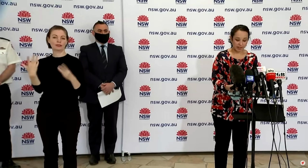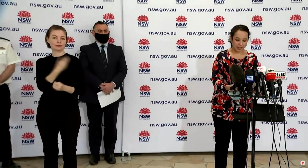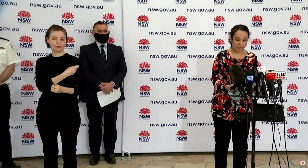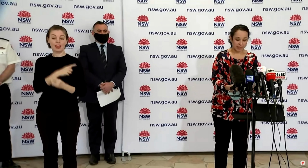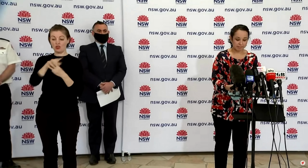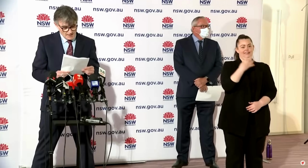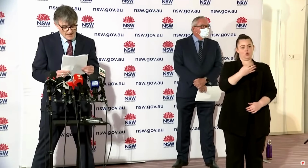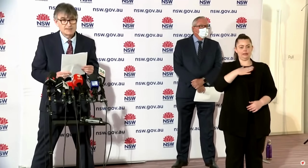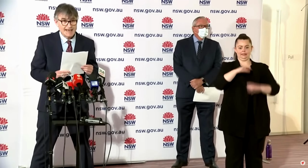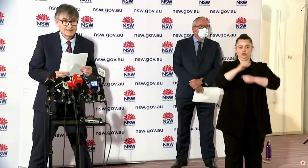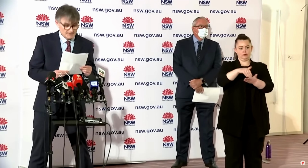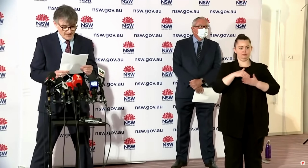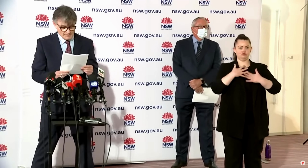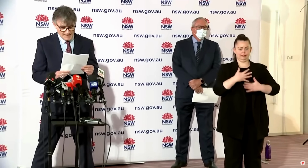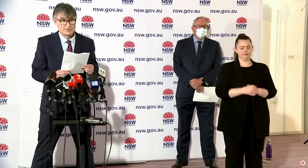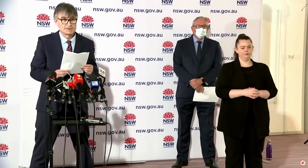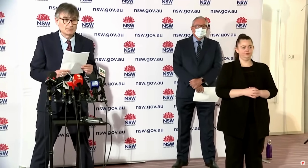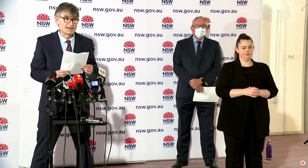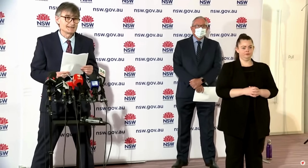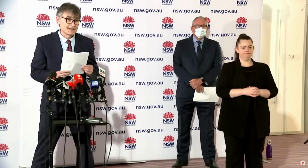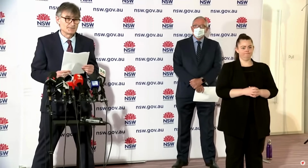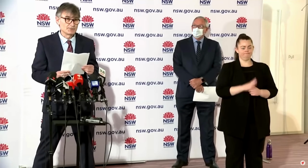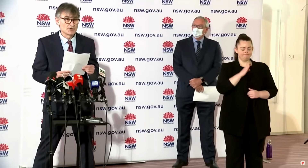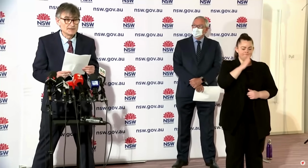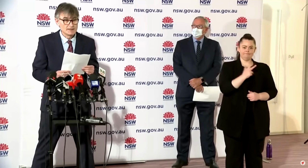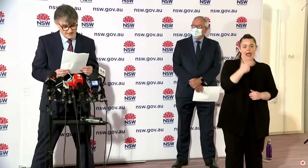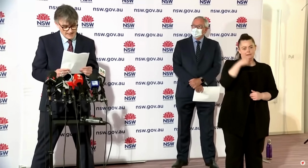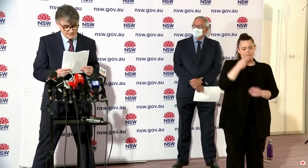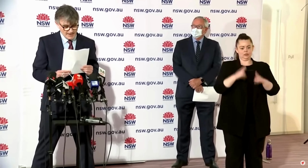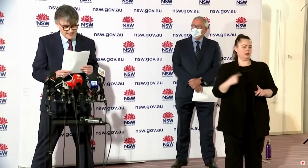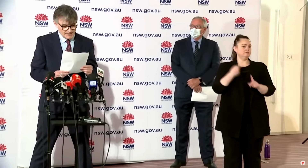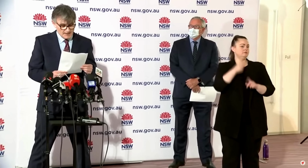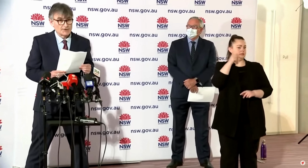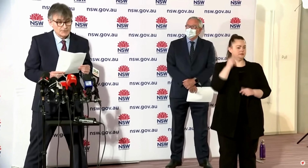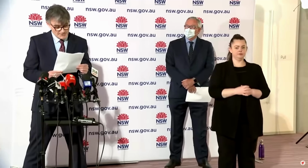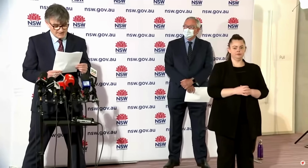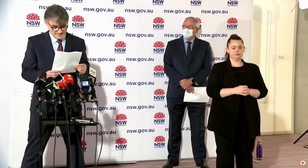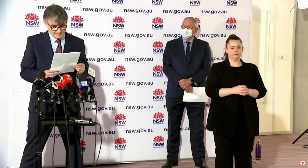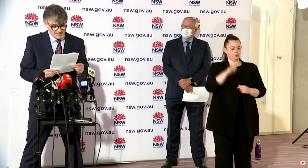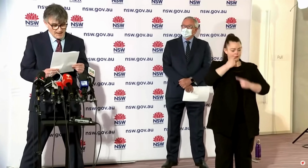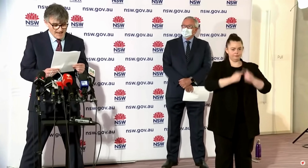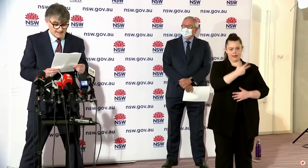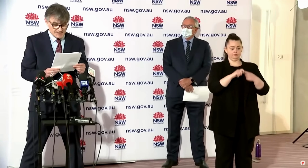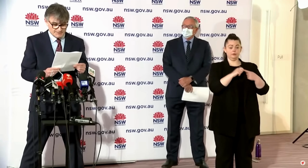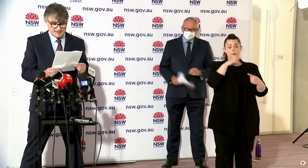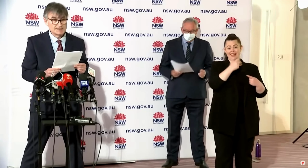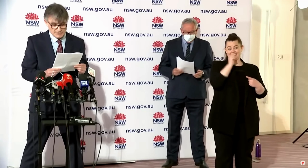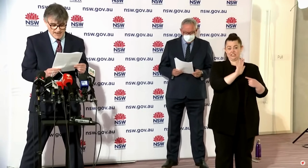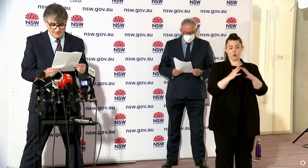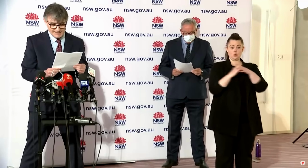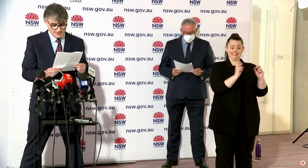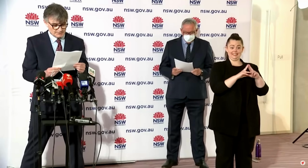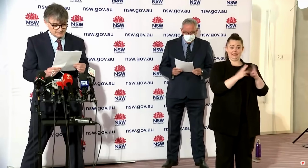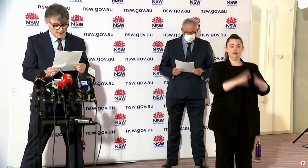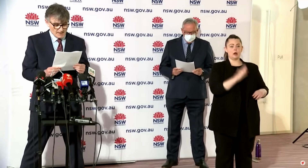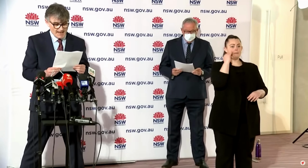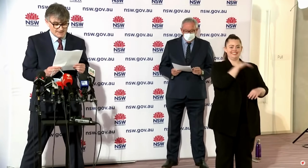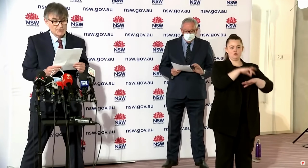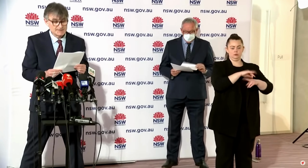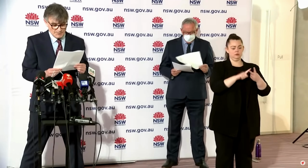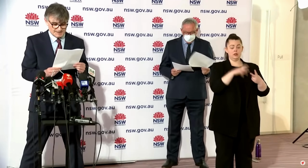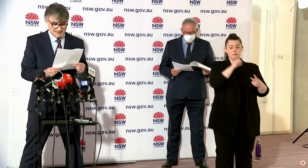were unvaccinated. Sadly, we've had to report 8 deaths of people with COVID in the last 24 hours. I'll just go through those deaths. A man in his 70s from Western Sydney who died at Blacktown Hospital.